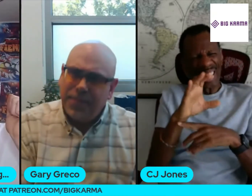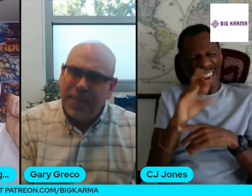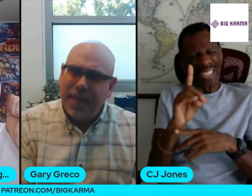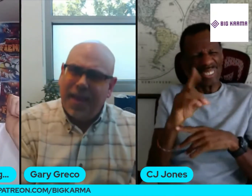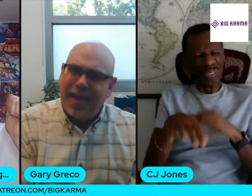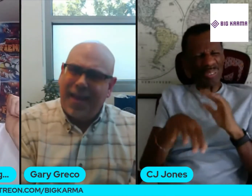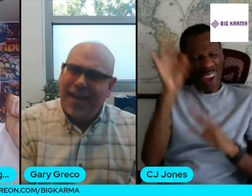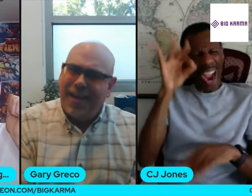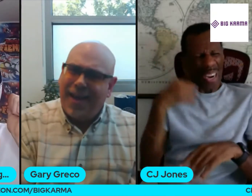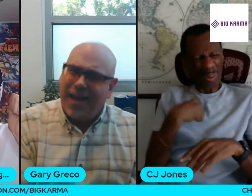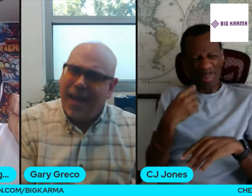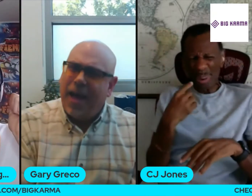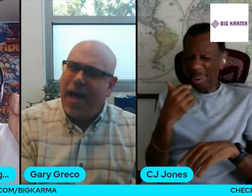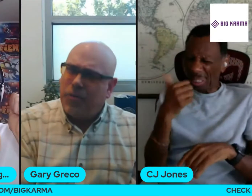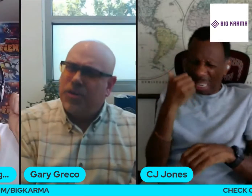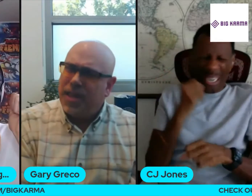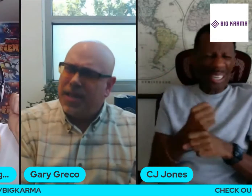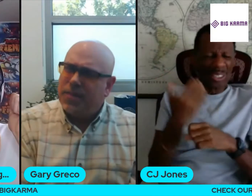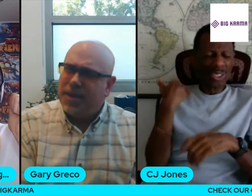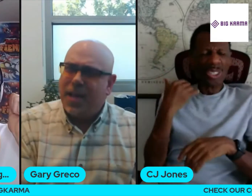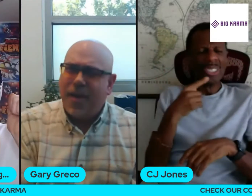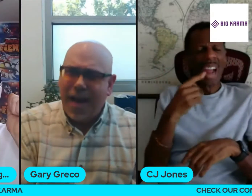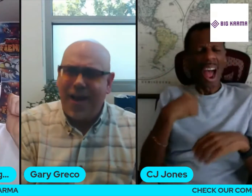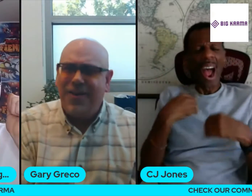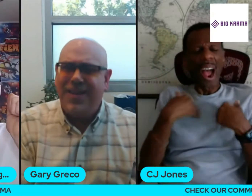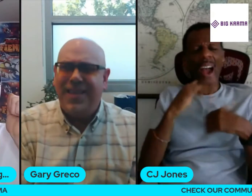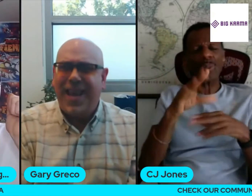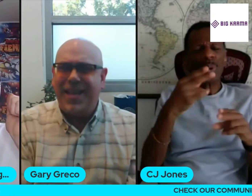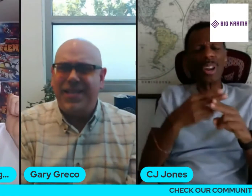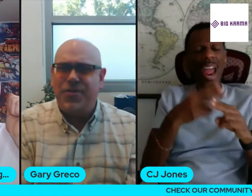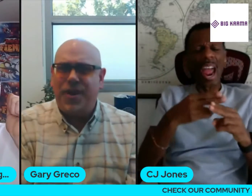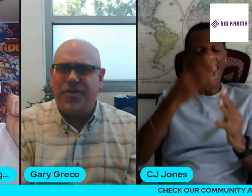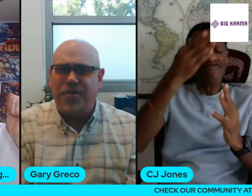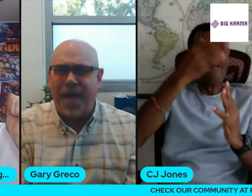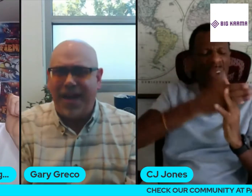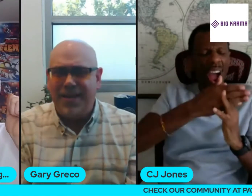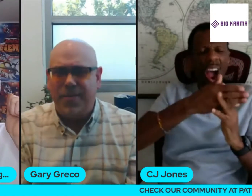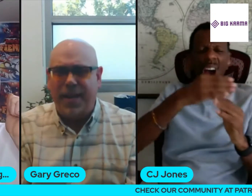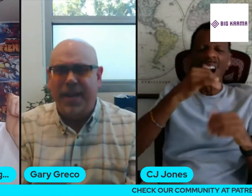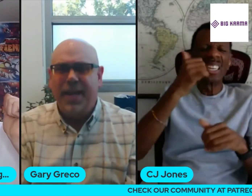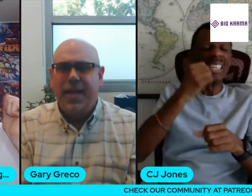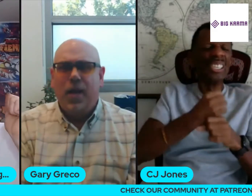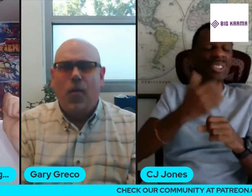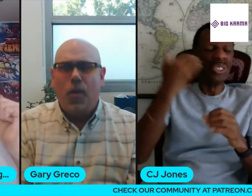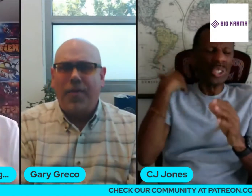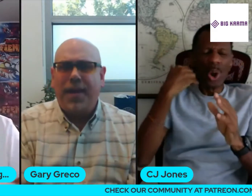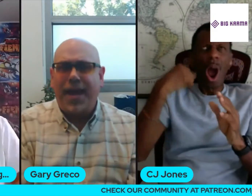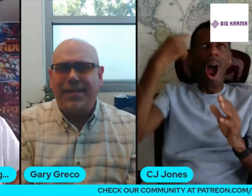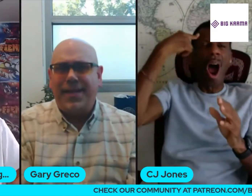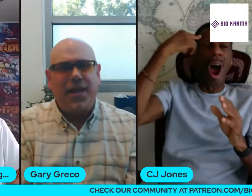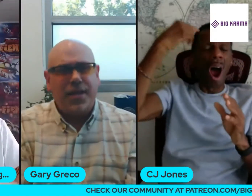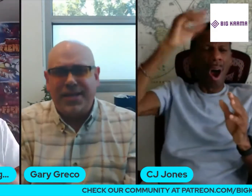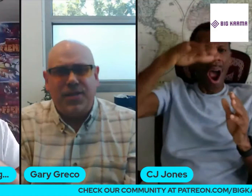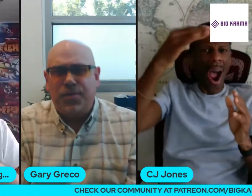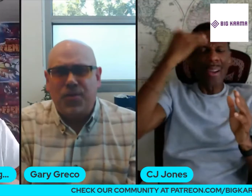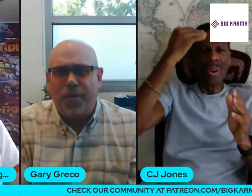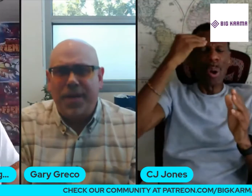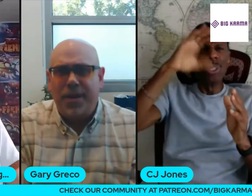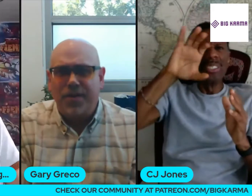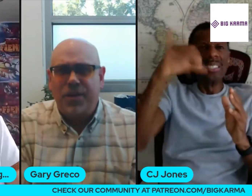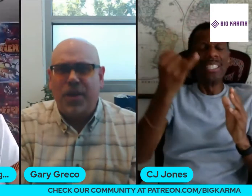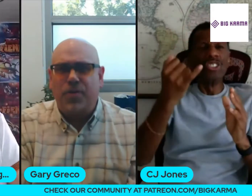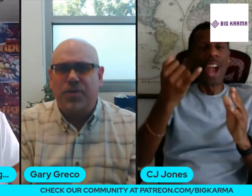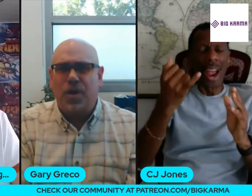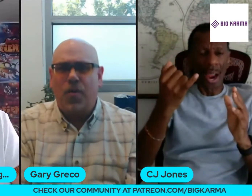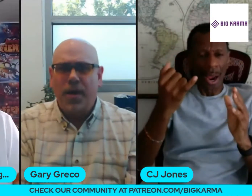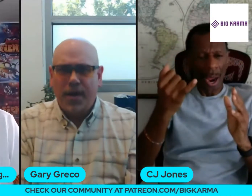then I was thinking to myself, how did the casting director find me? Well, the casting, because this was so many